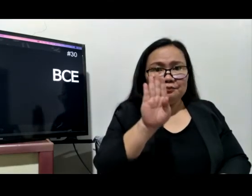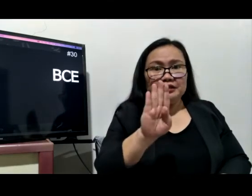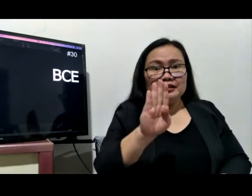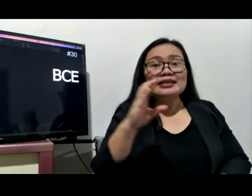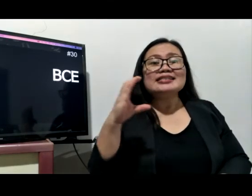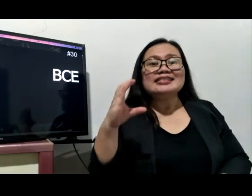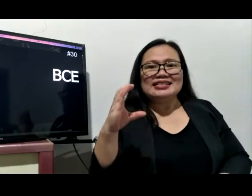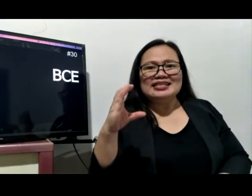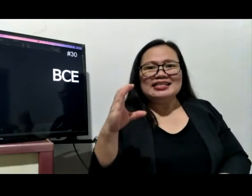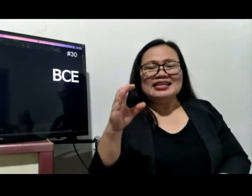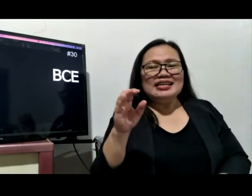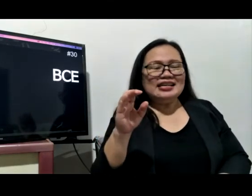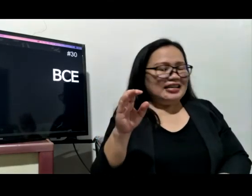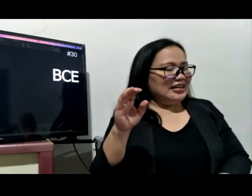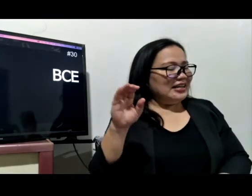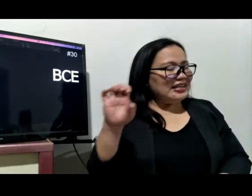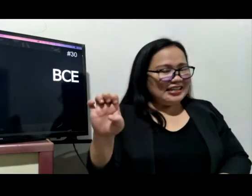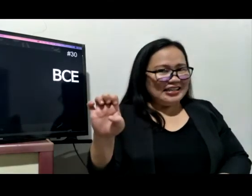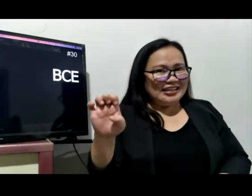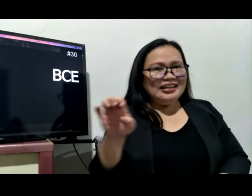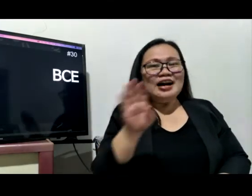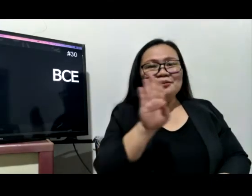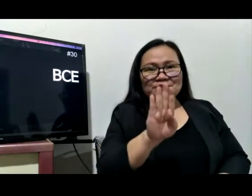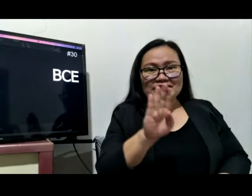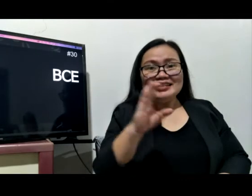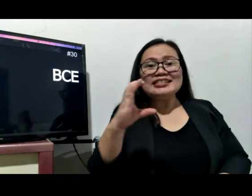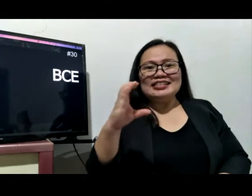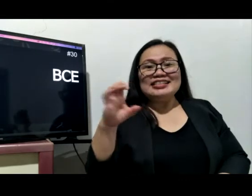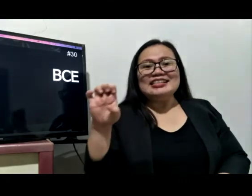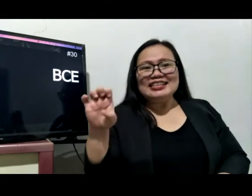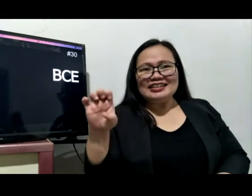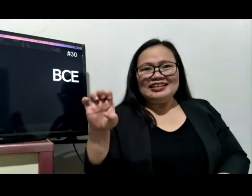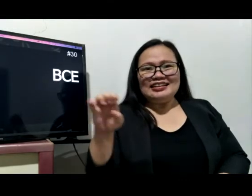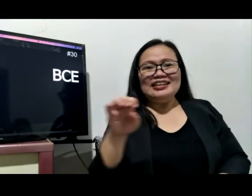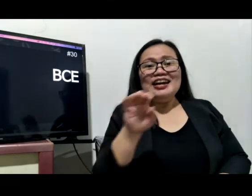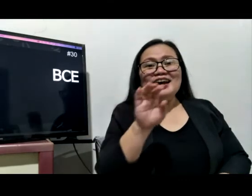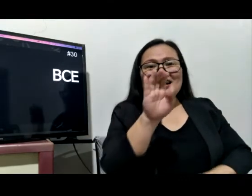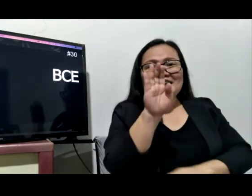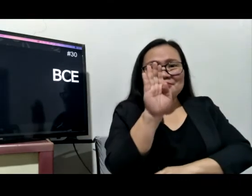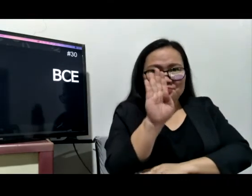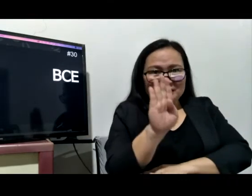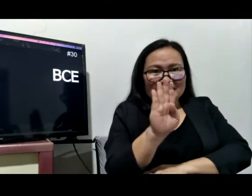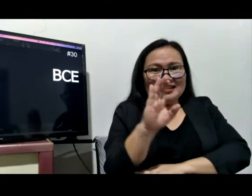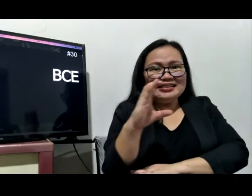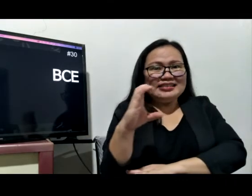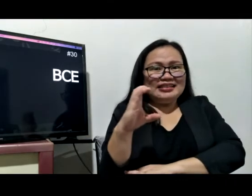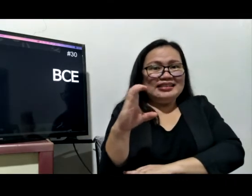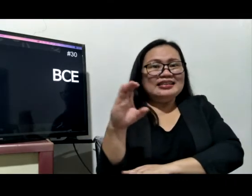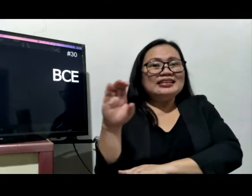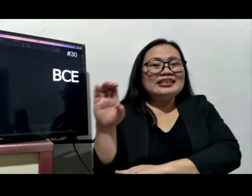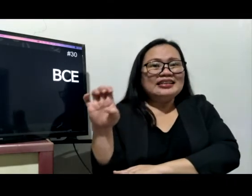B, C, E, B, C, E, B, C,